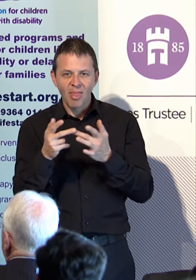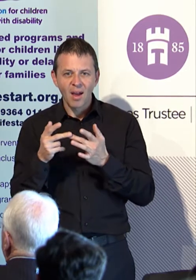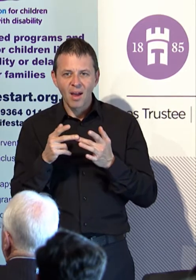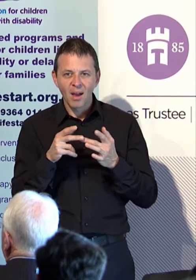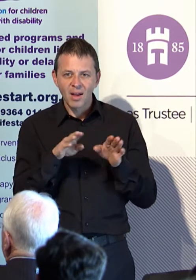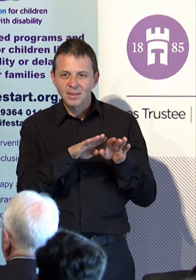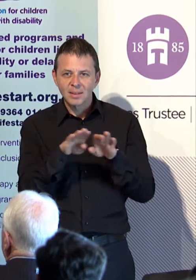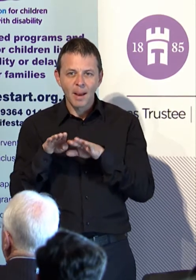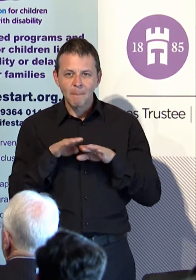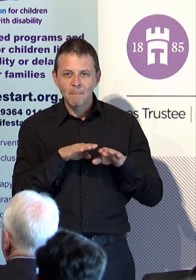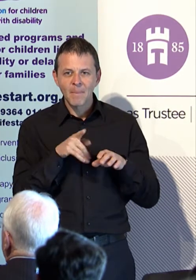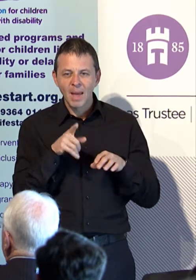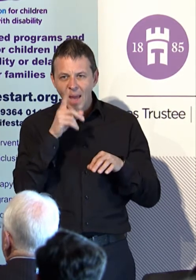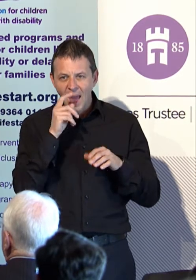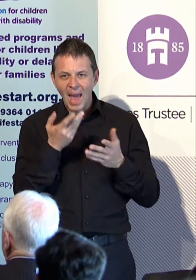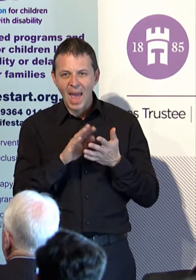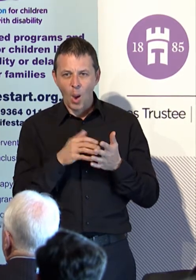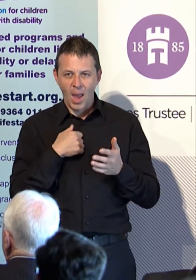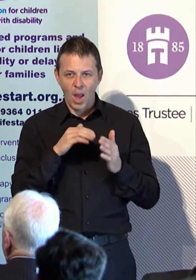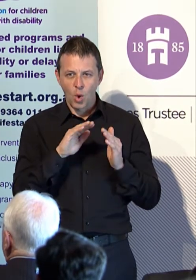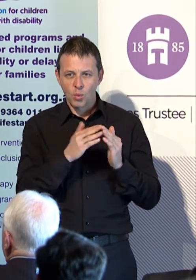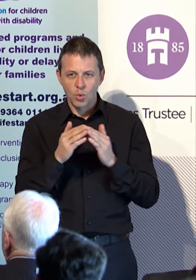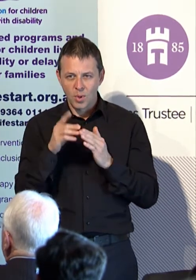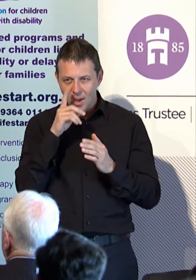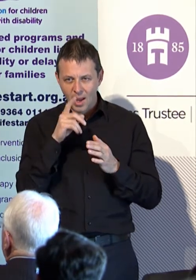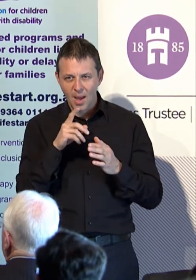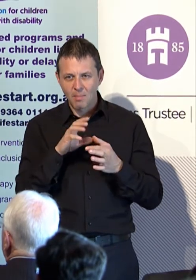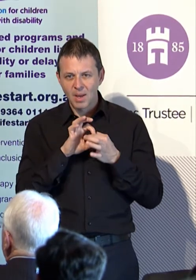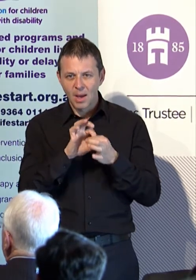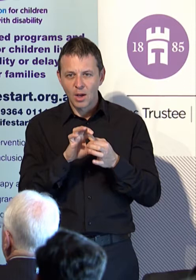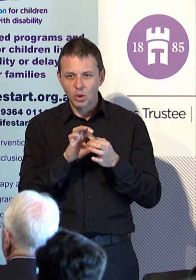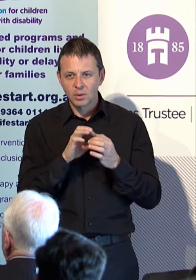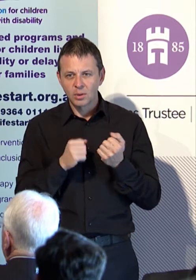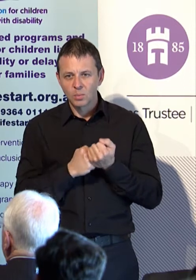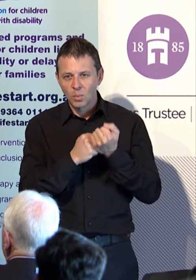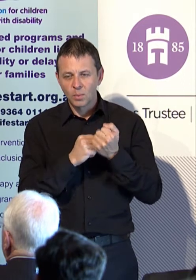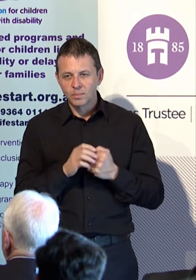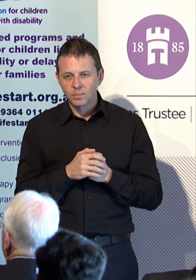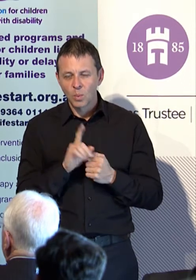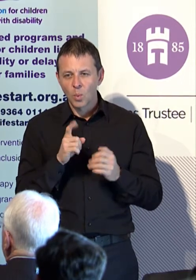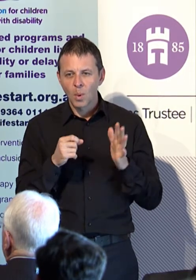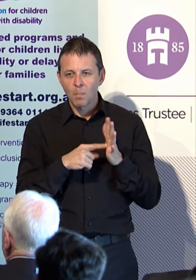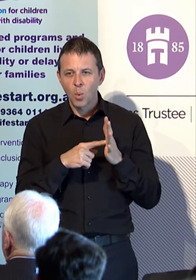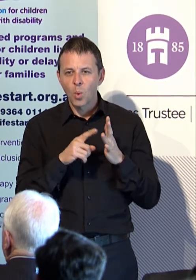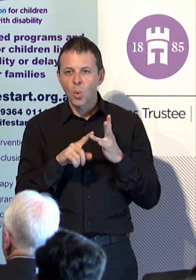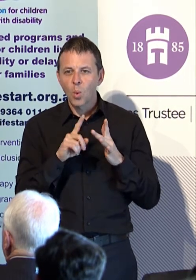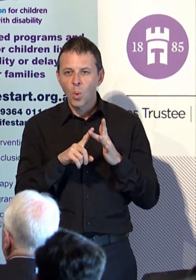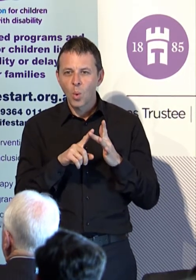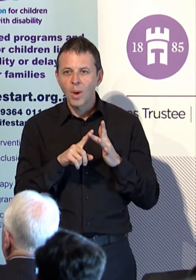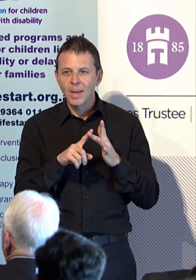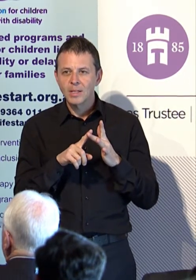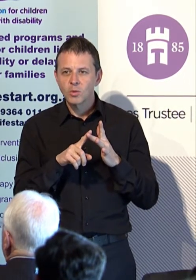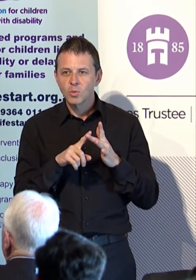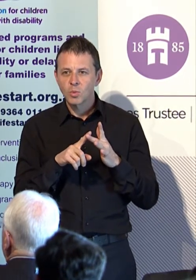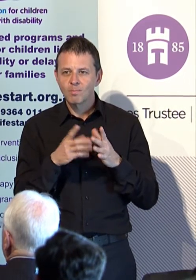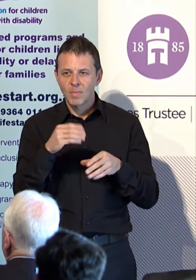way of how our community can be engaged and support people. Because one of the most important things about OI is achieving social inclusion. At the end